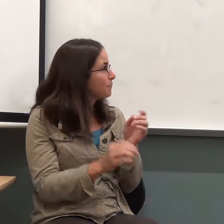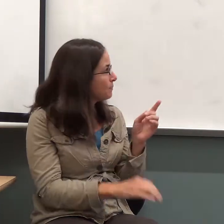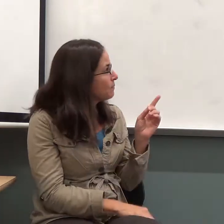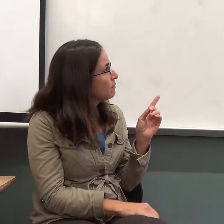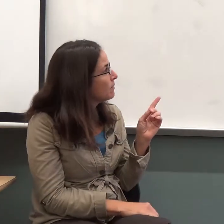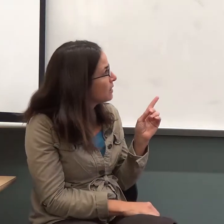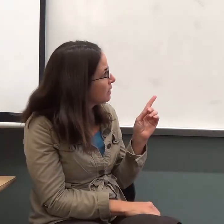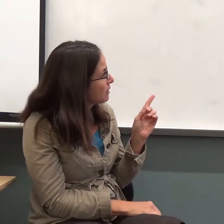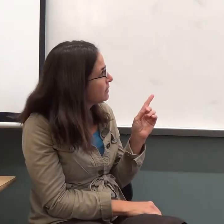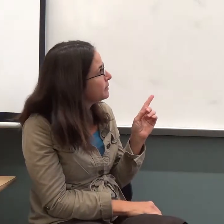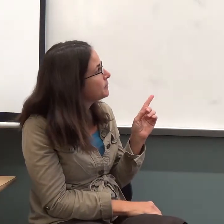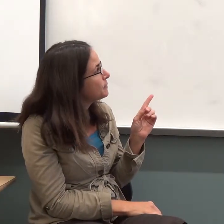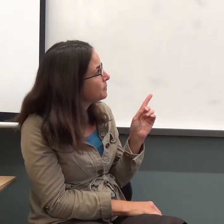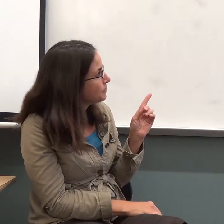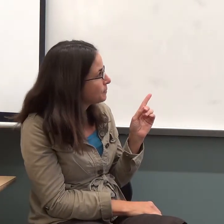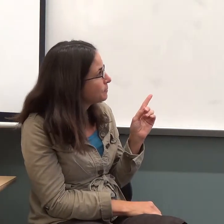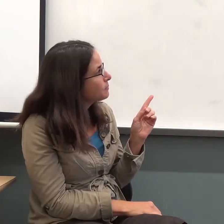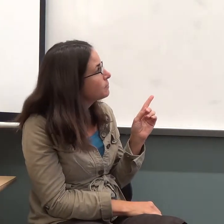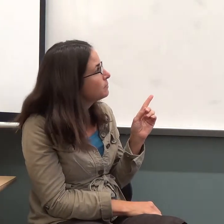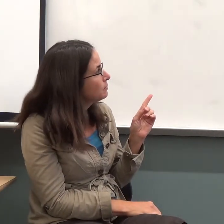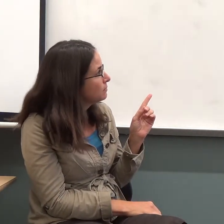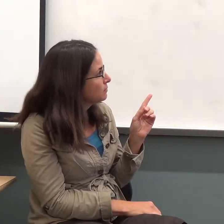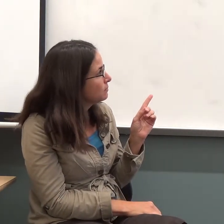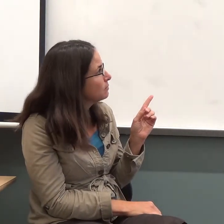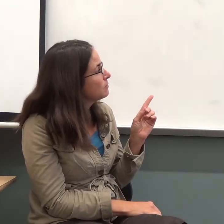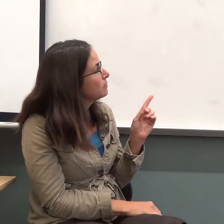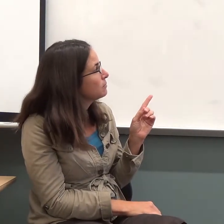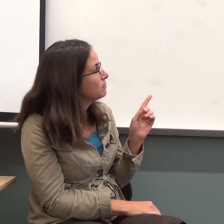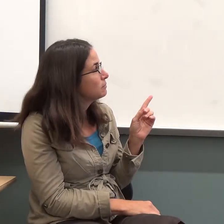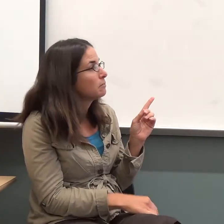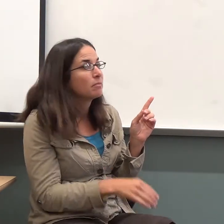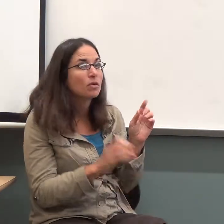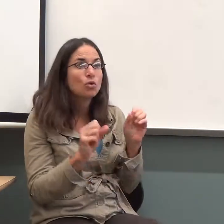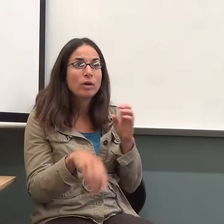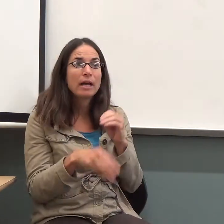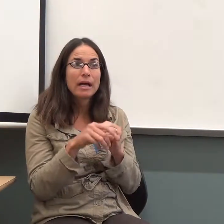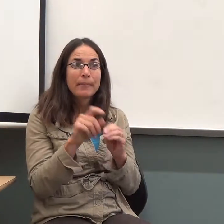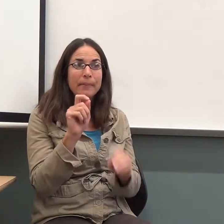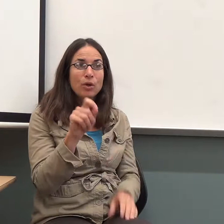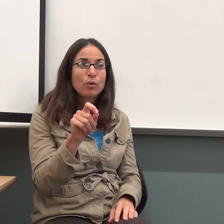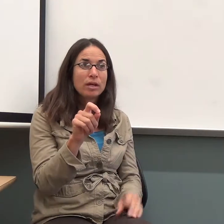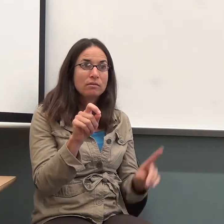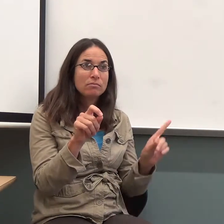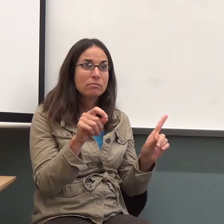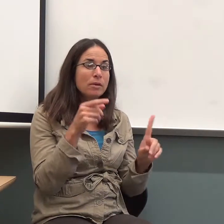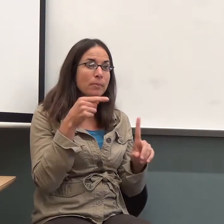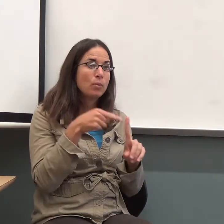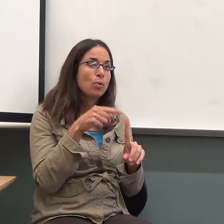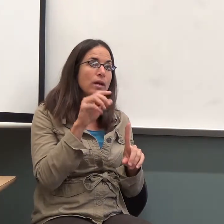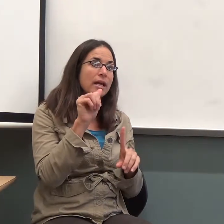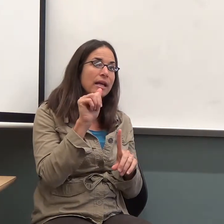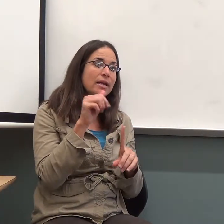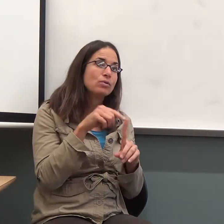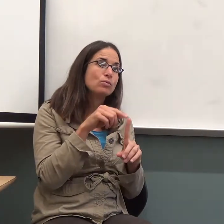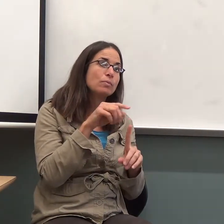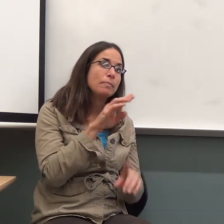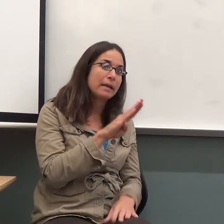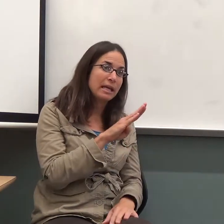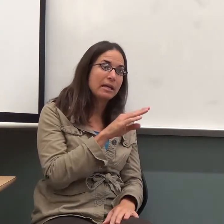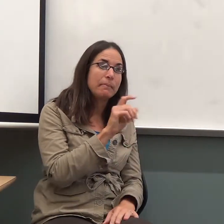Okay? Cool. I can put a period there, couldn't I? Okay. But if I